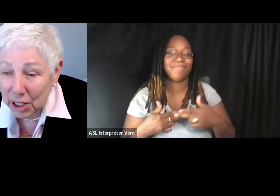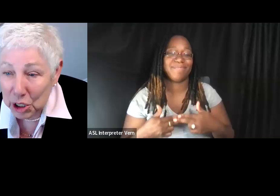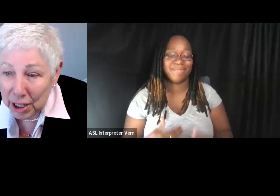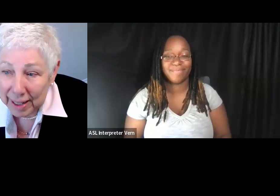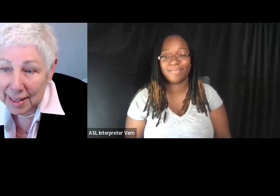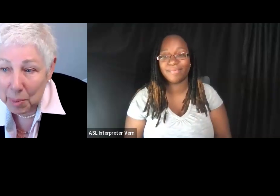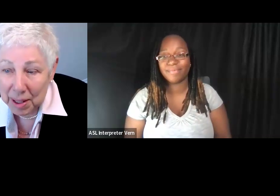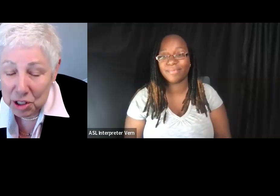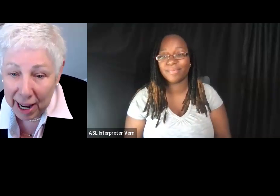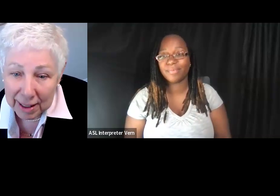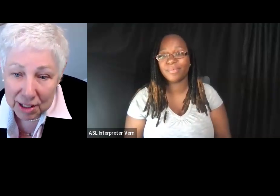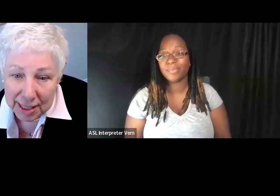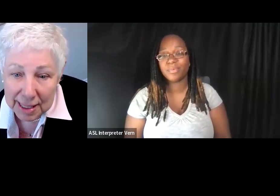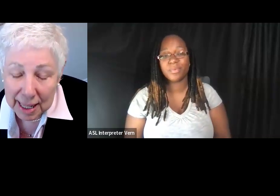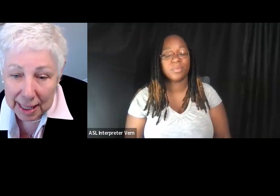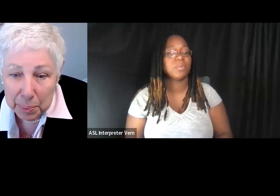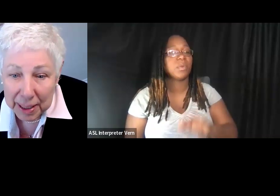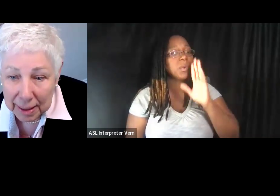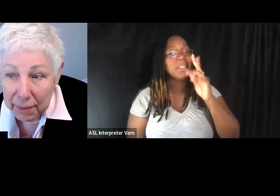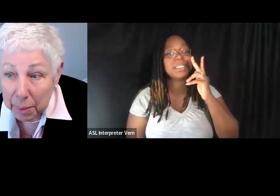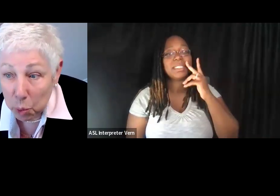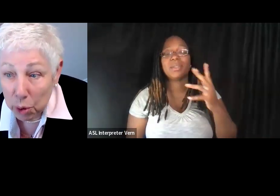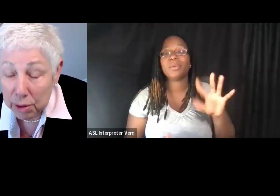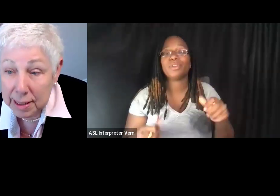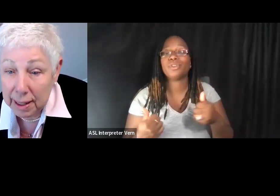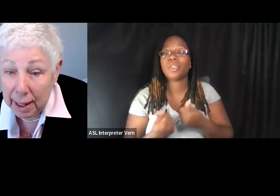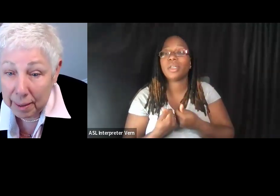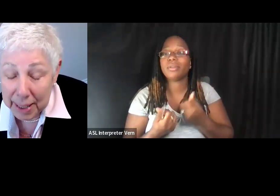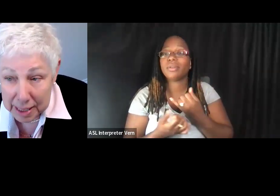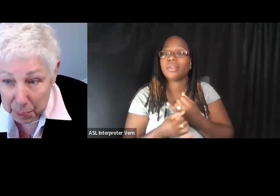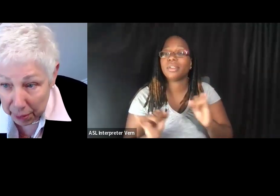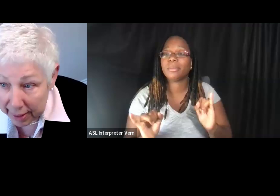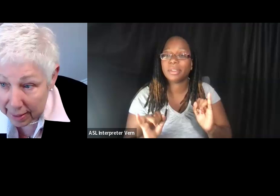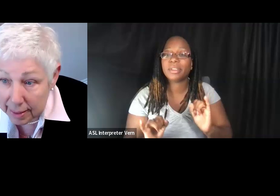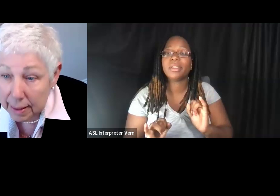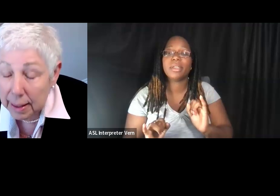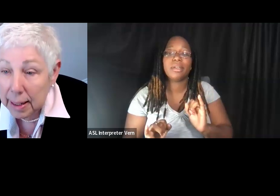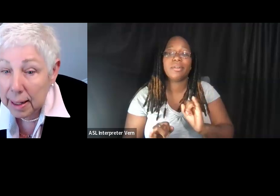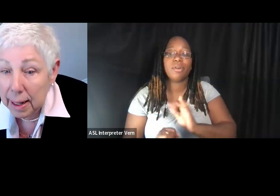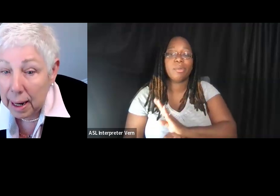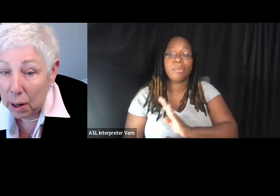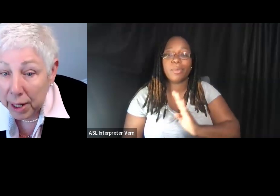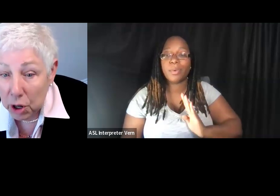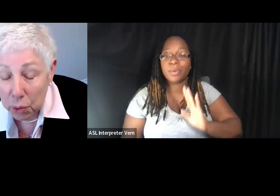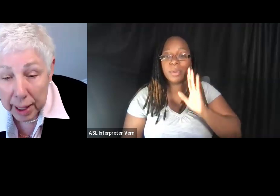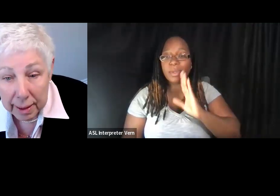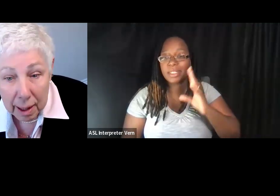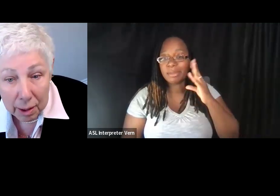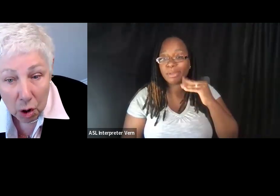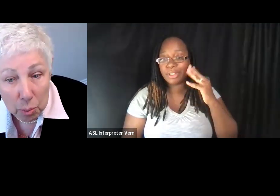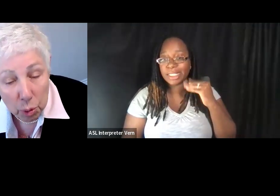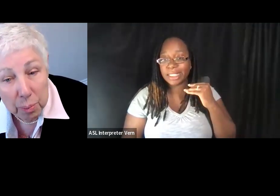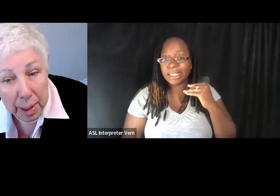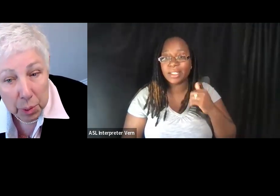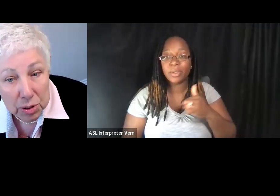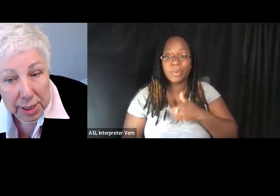We're going to look at some of the challenges that independent living boards experience. We know that not